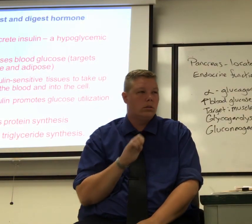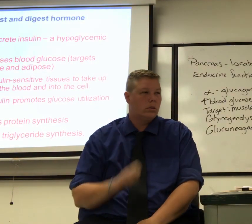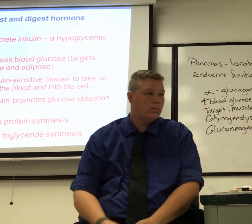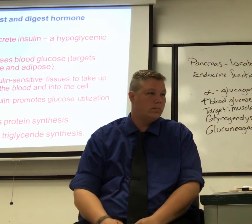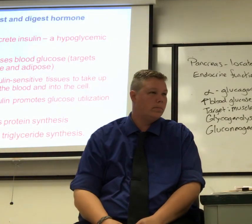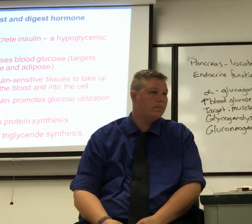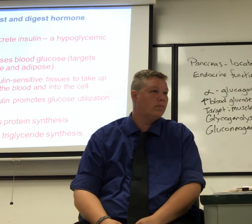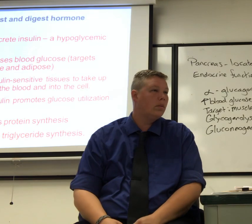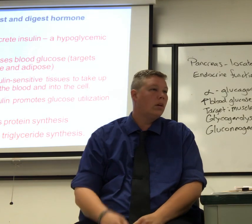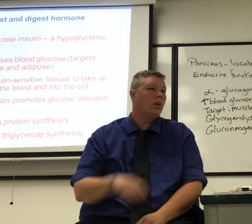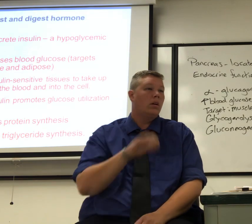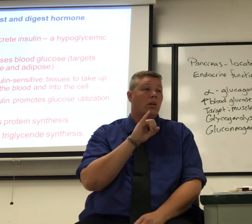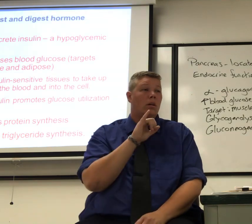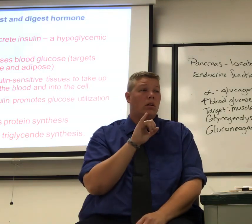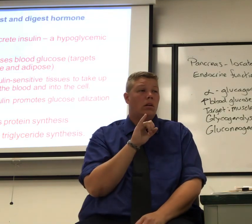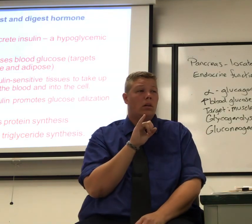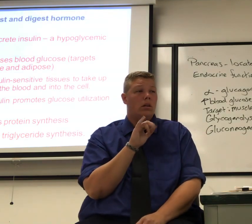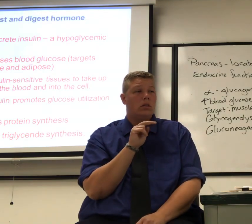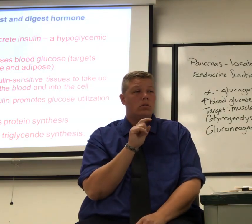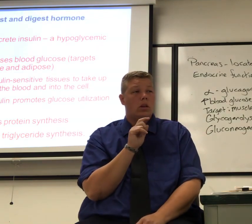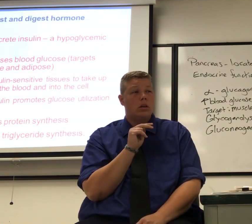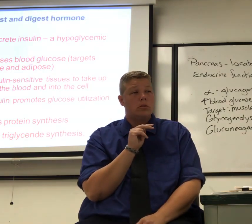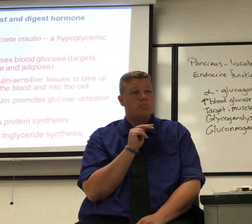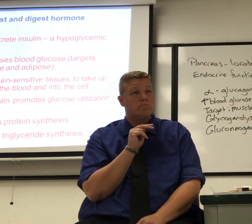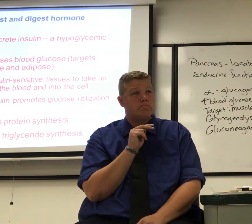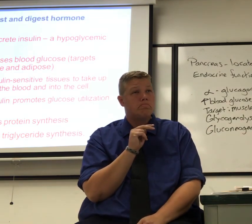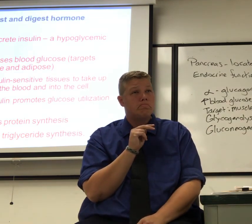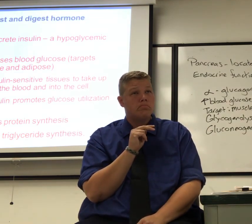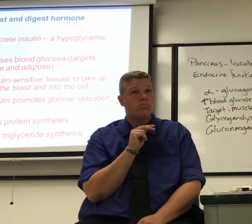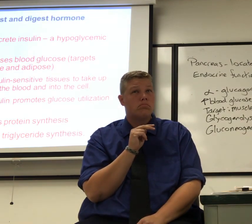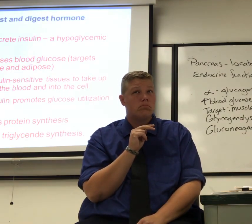Muscle adipose.